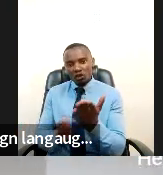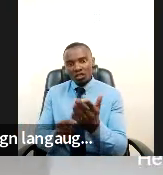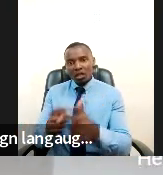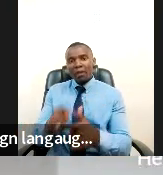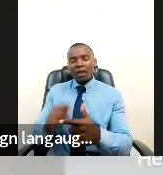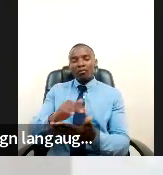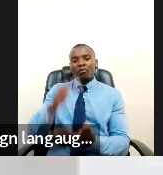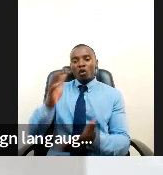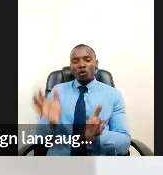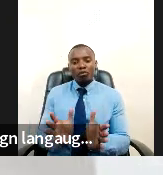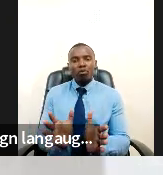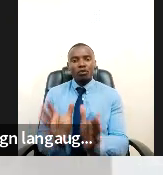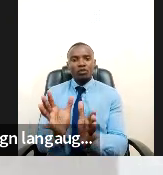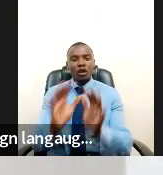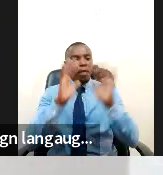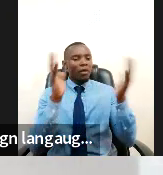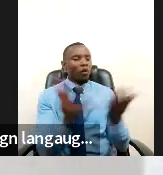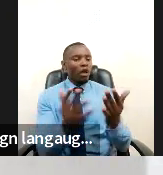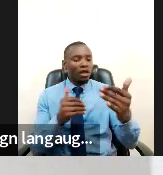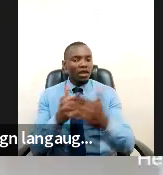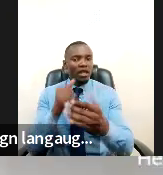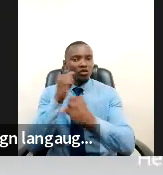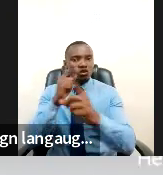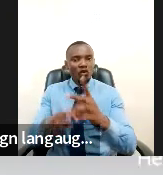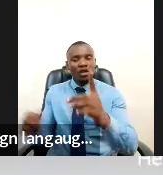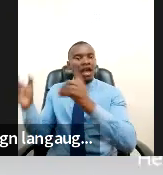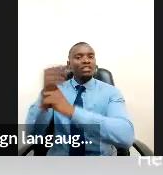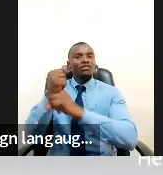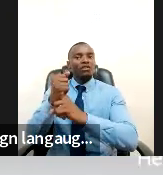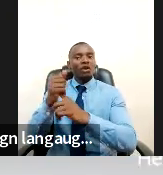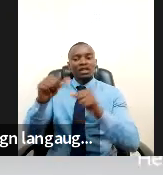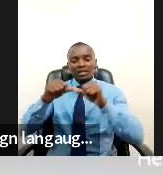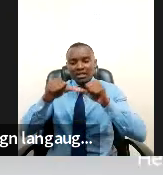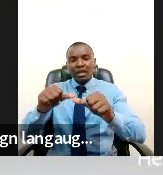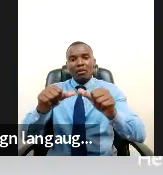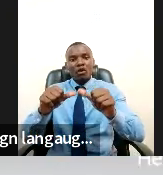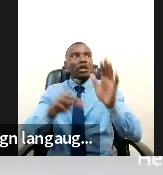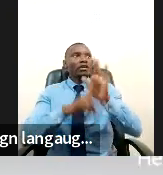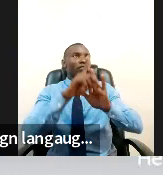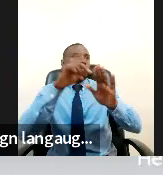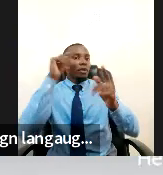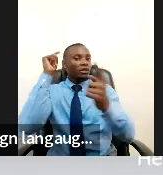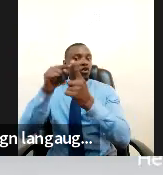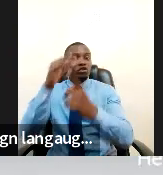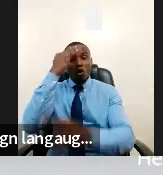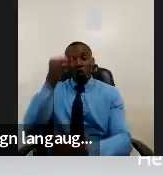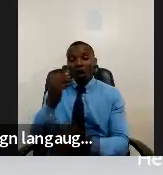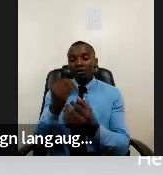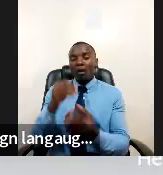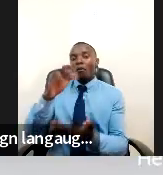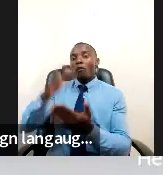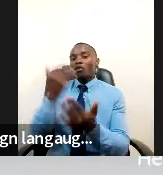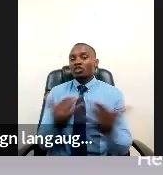pushing the world closer to achieving the sustainable development goals, because more children can go to school with